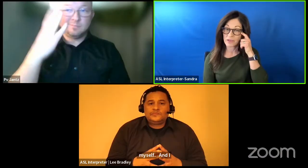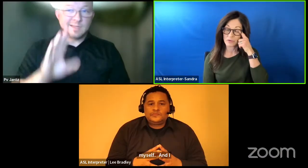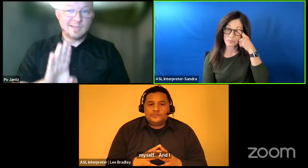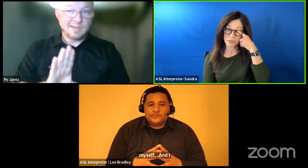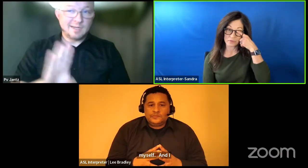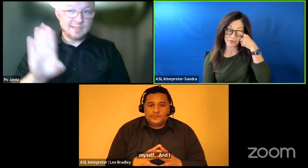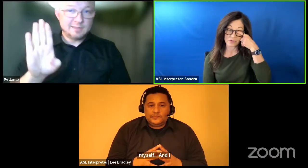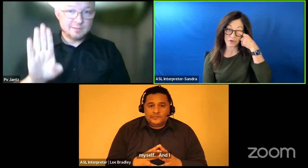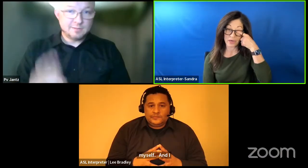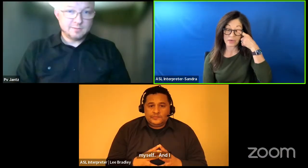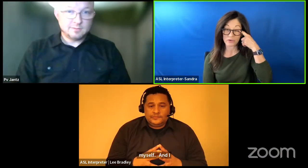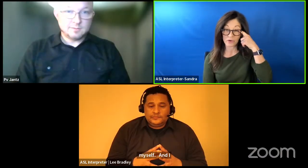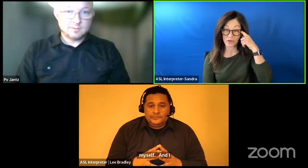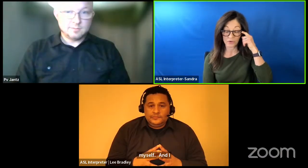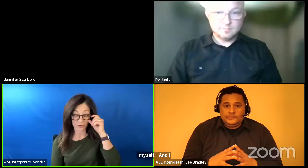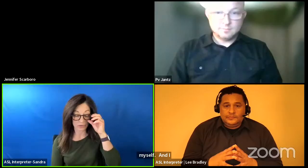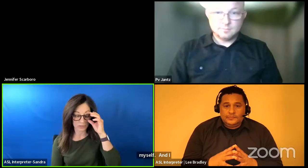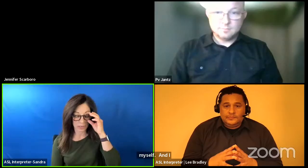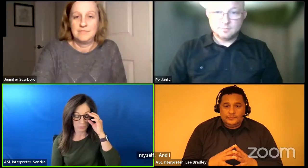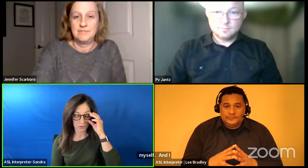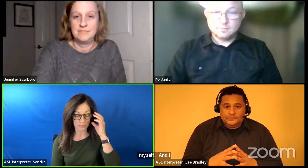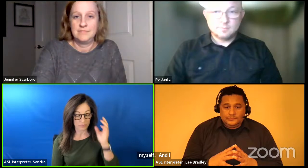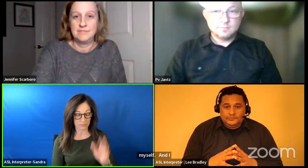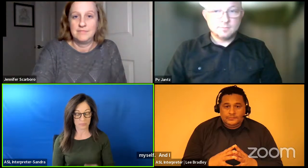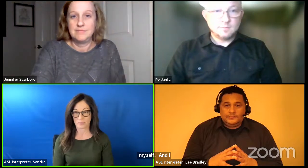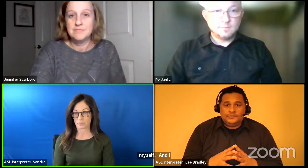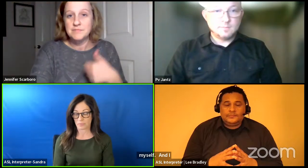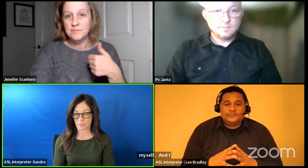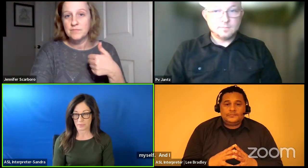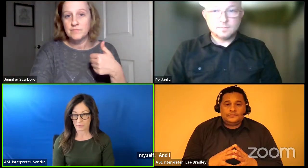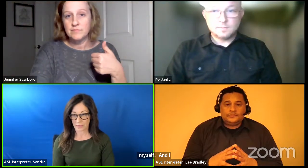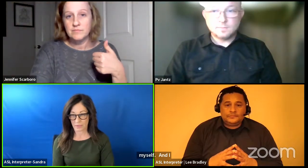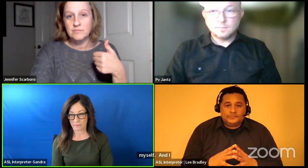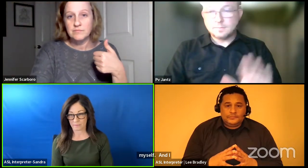All in favor, please raise your hand, turn on your camera.